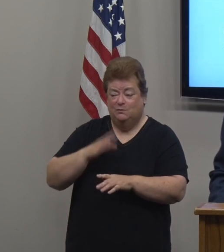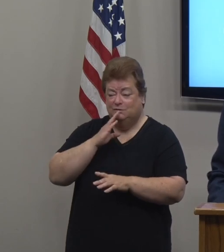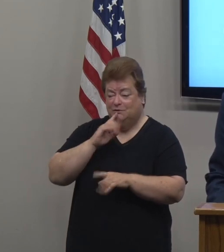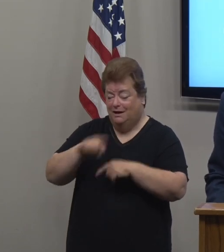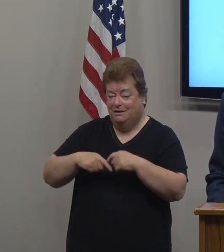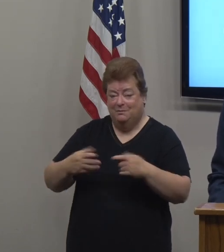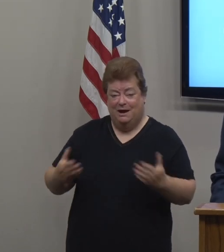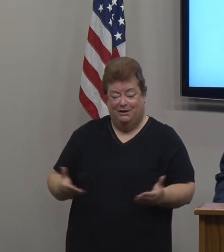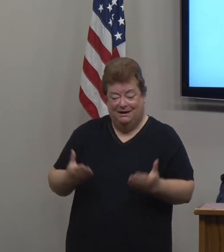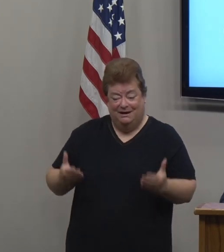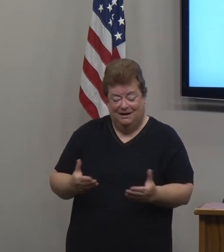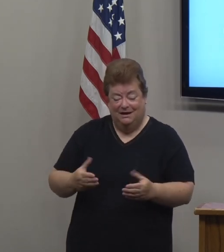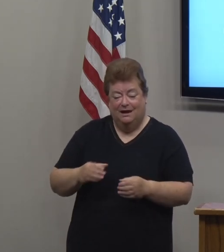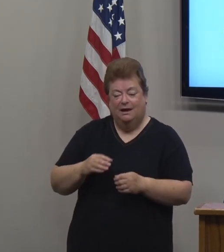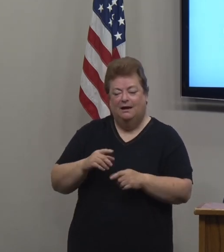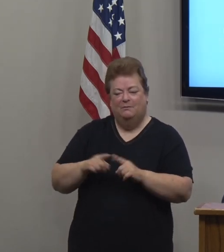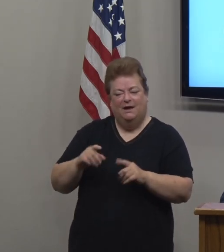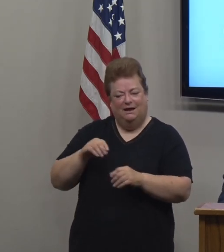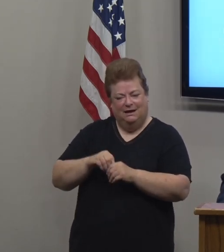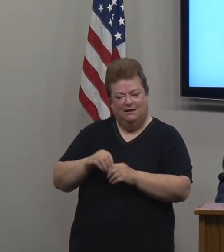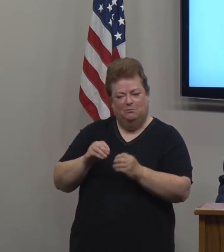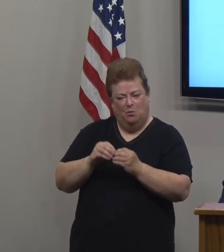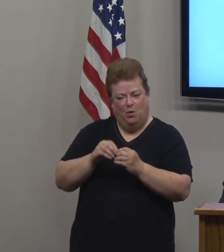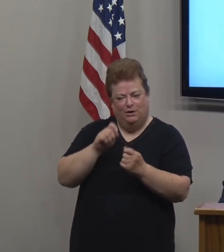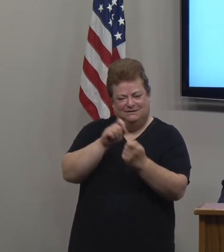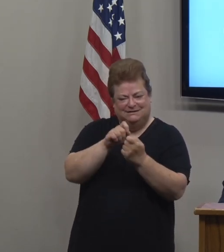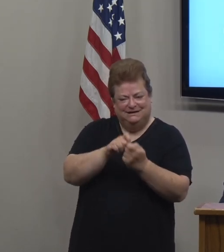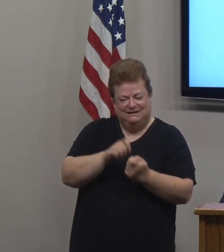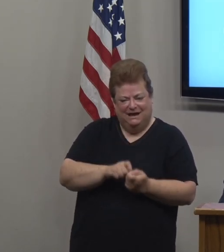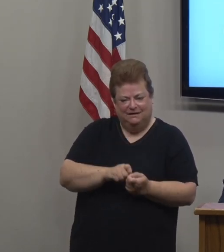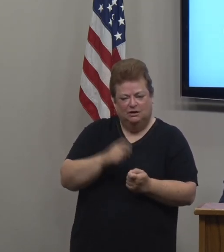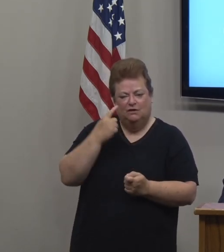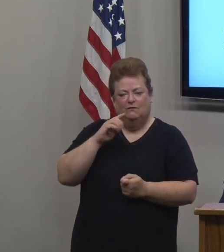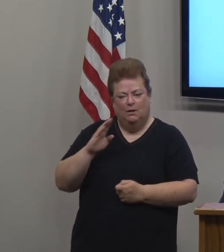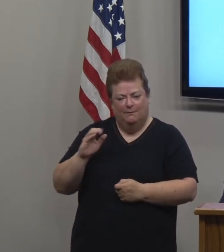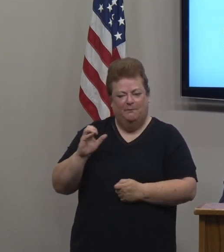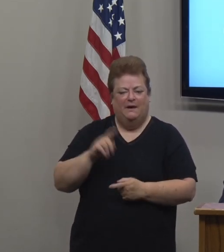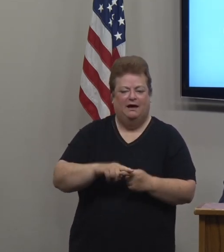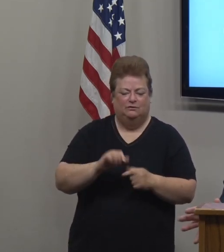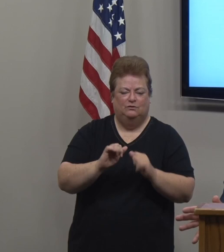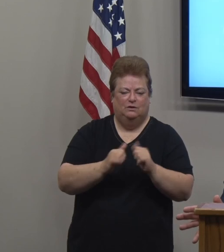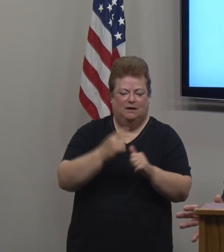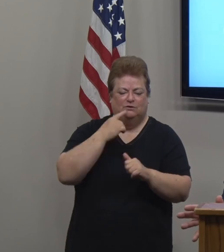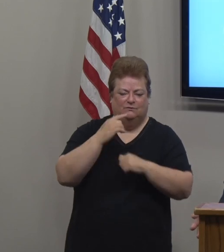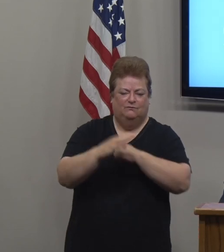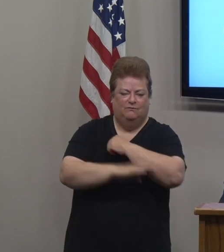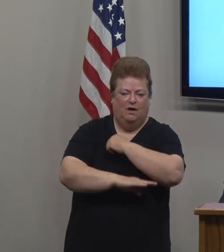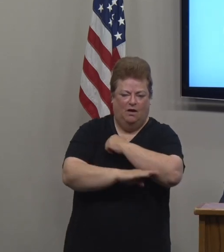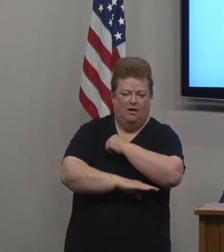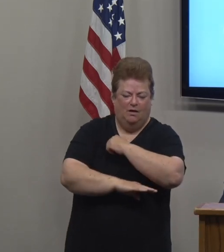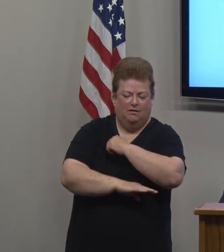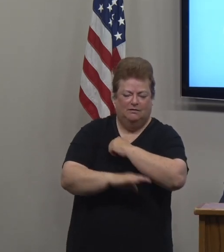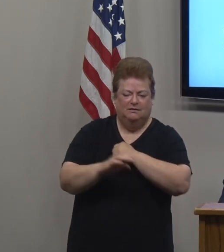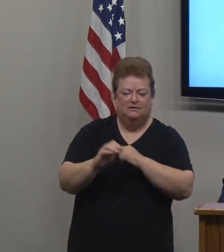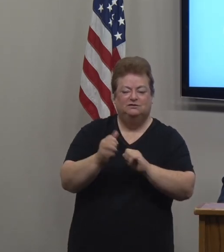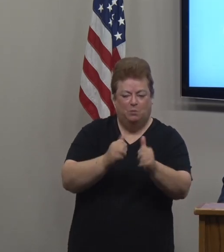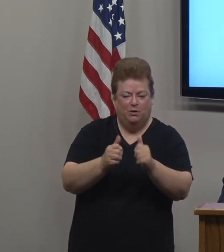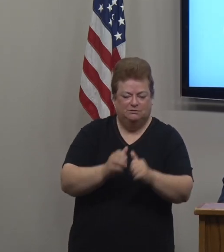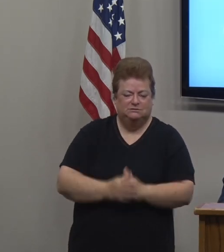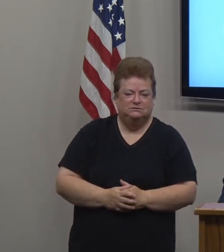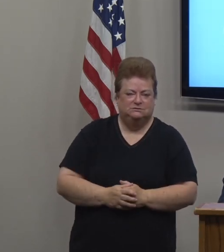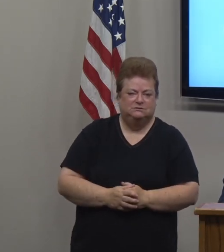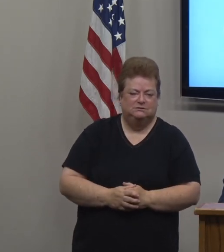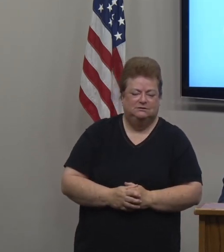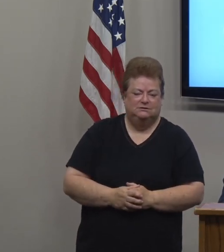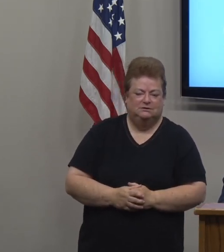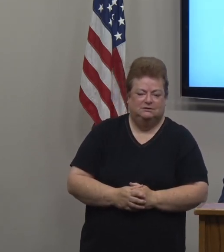here in a much more detailed way for return to competition for fall, what would have been fall sports. And